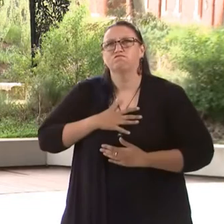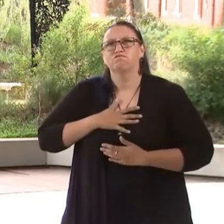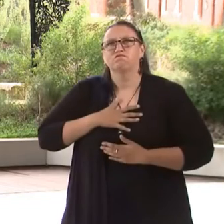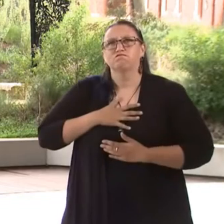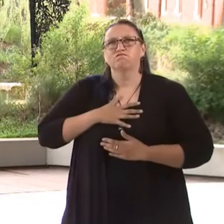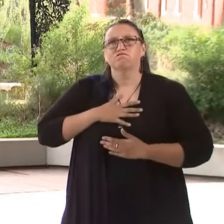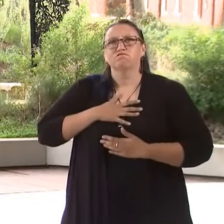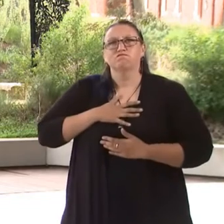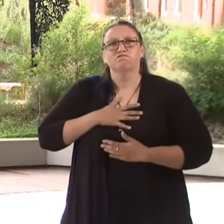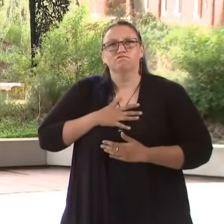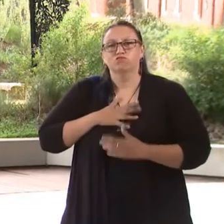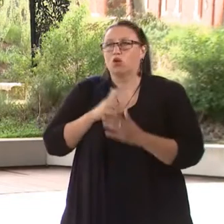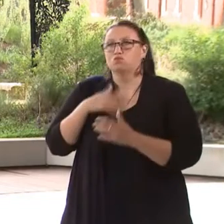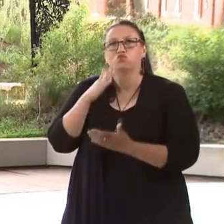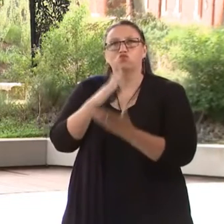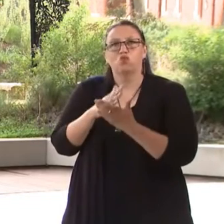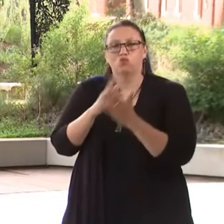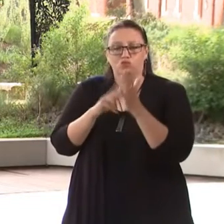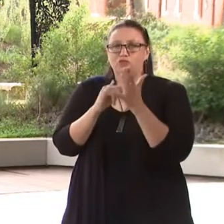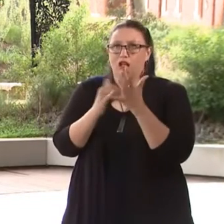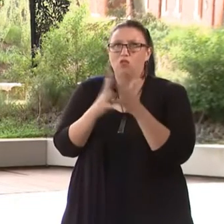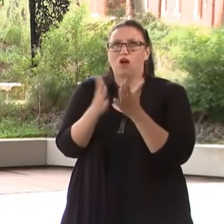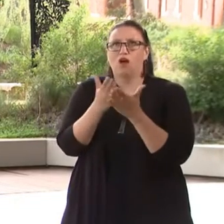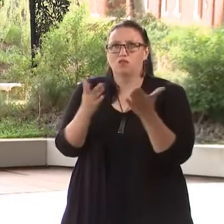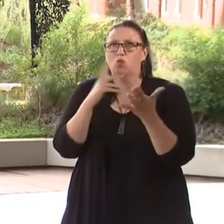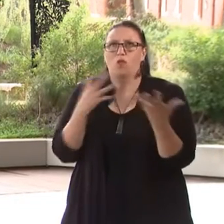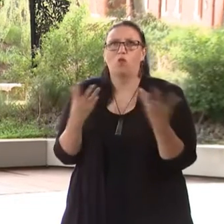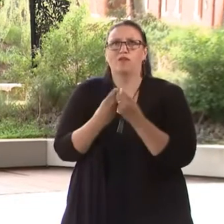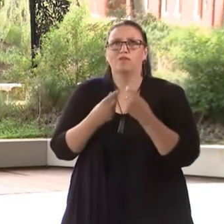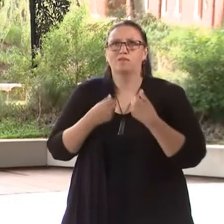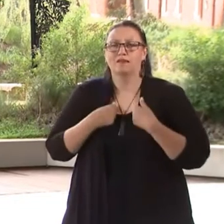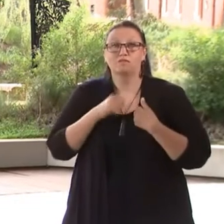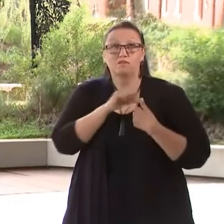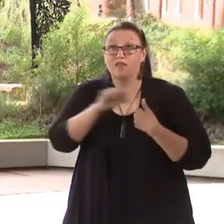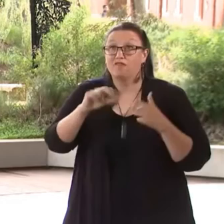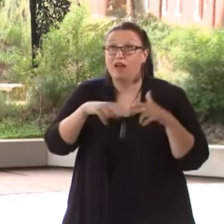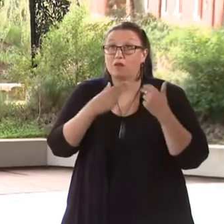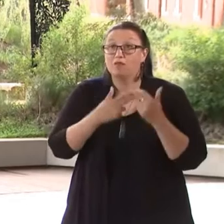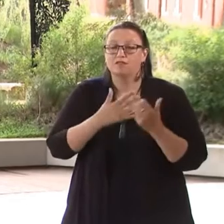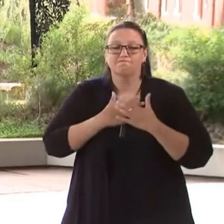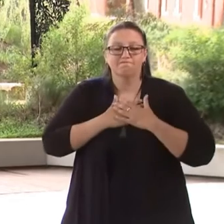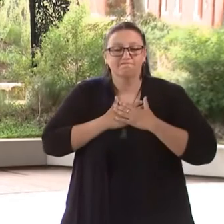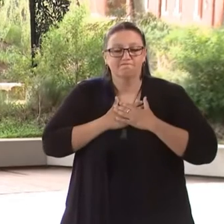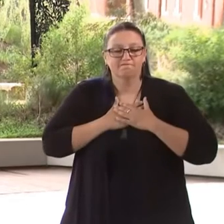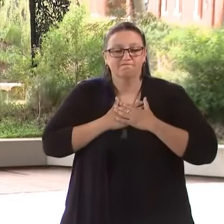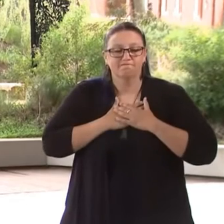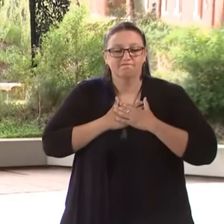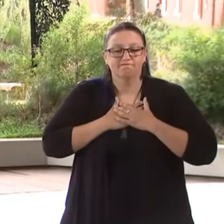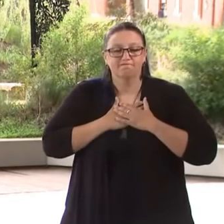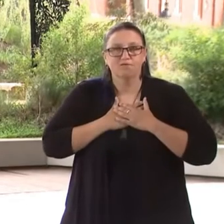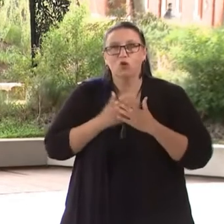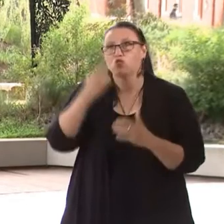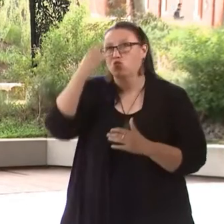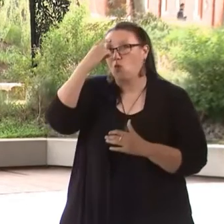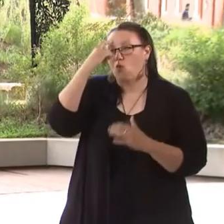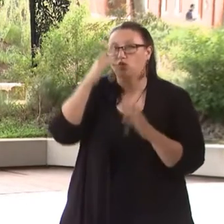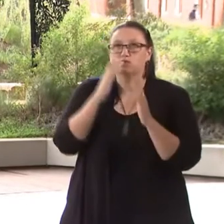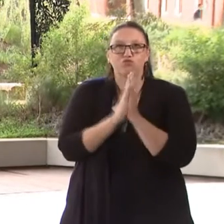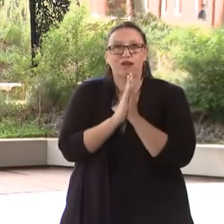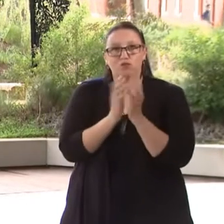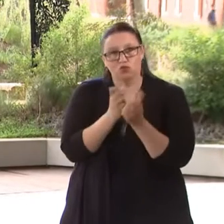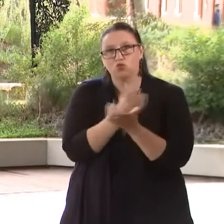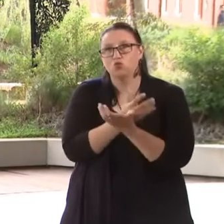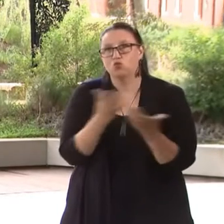across New South Wales, can I extend our deepest condolences to all the families, and our thoughts and prayers and hearts are with